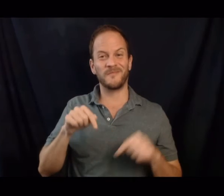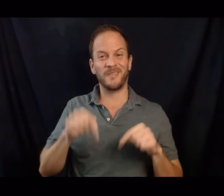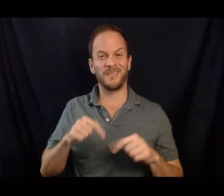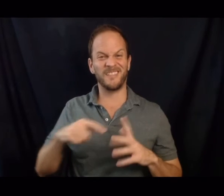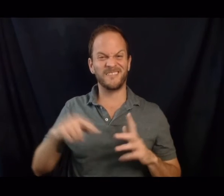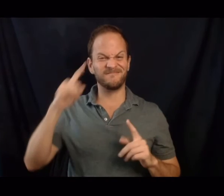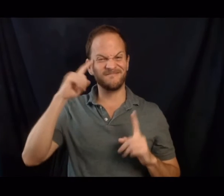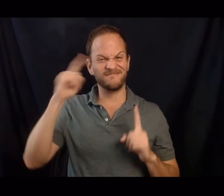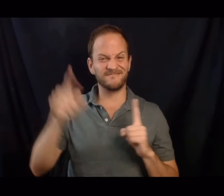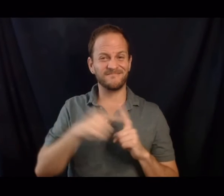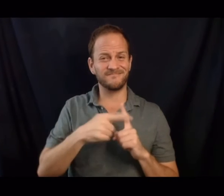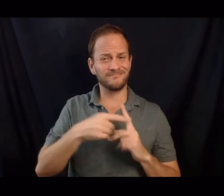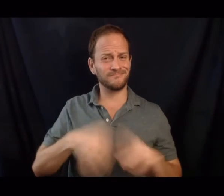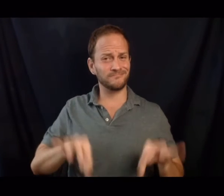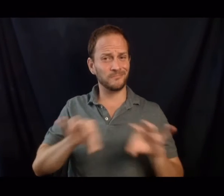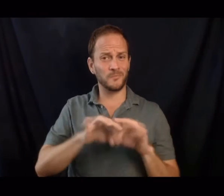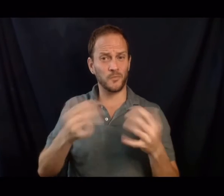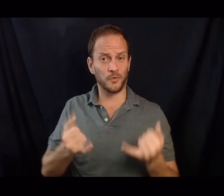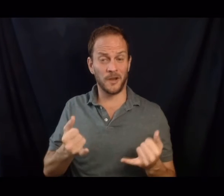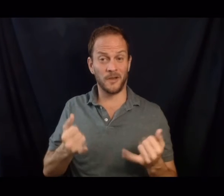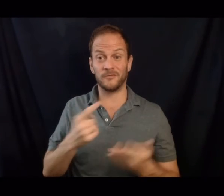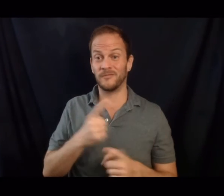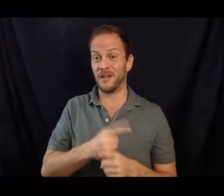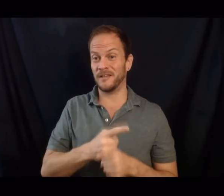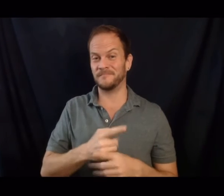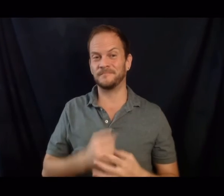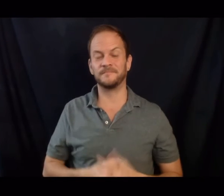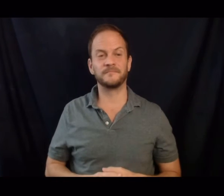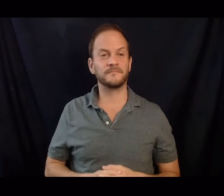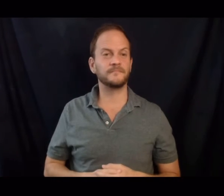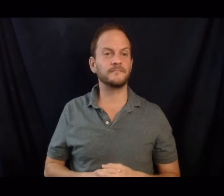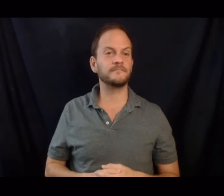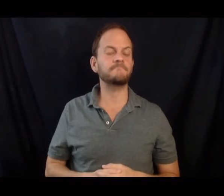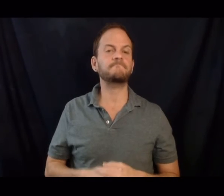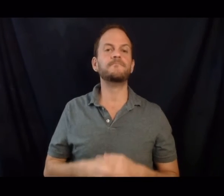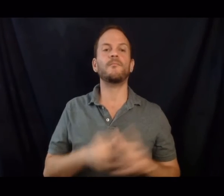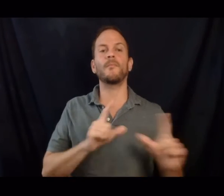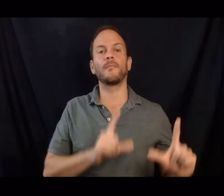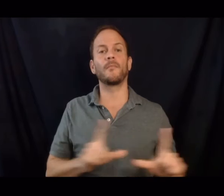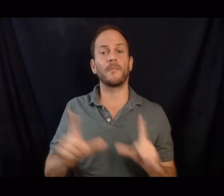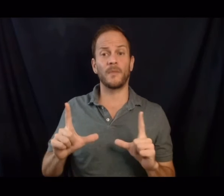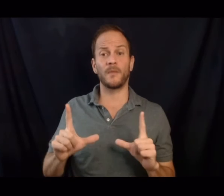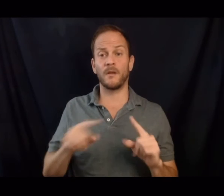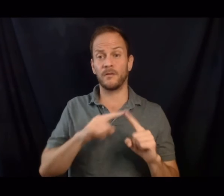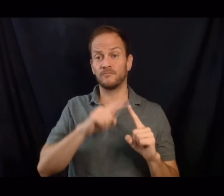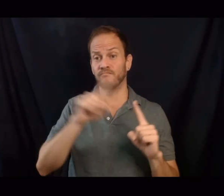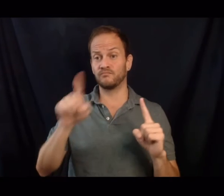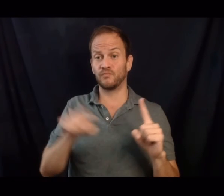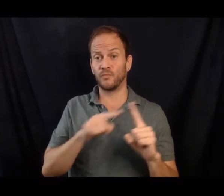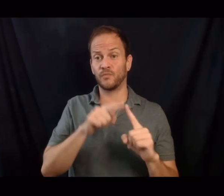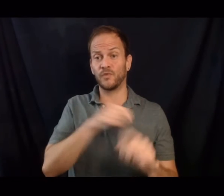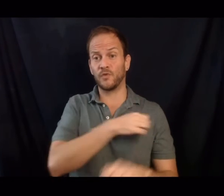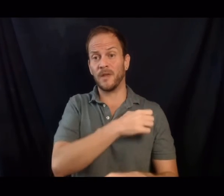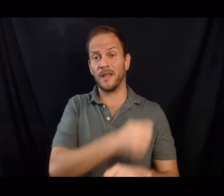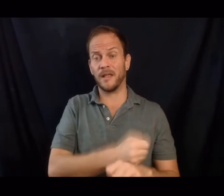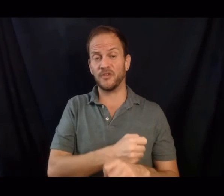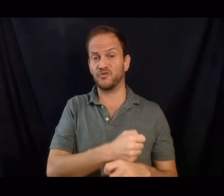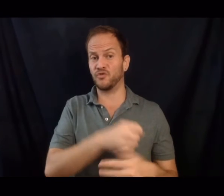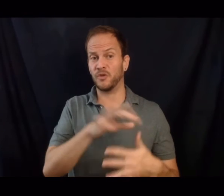that. So renewable energy alternatives to some of the non-renewable energy that we talked about in